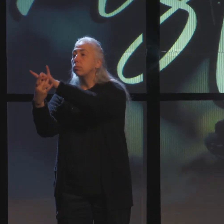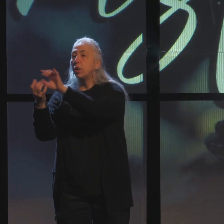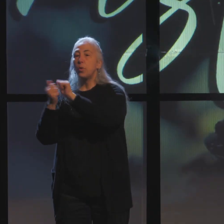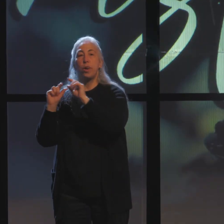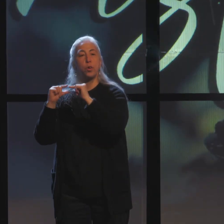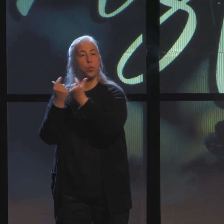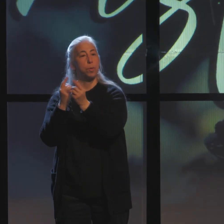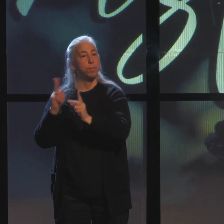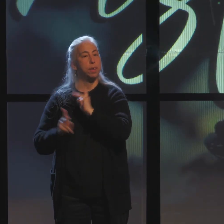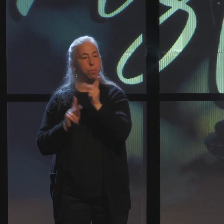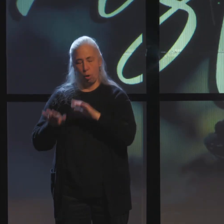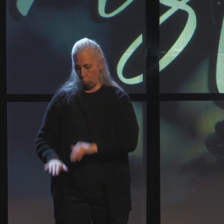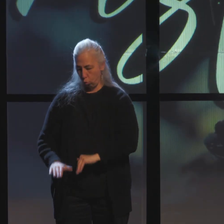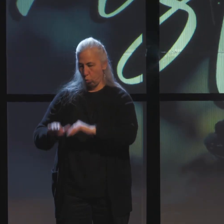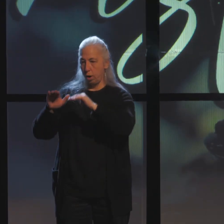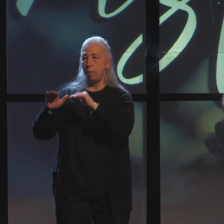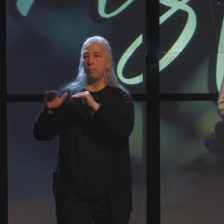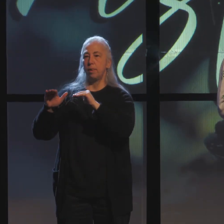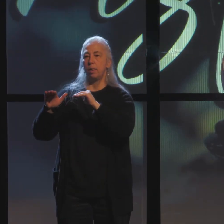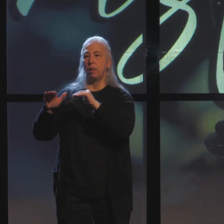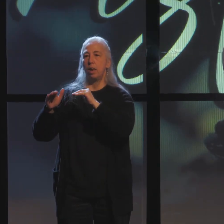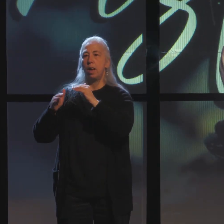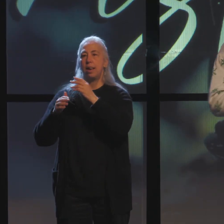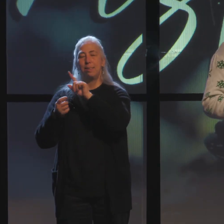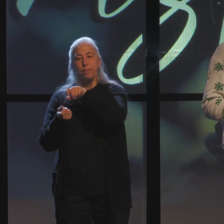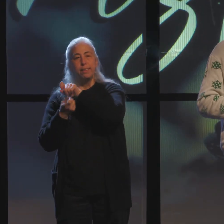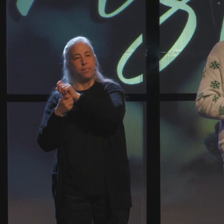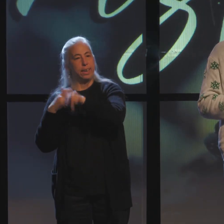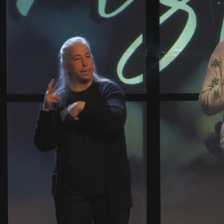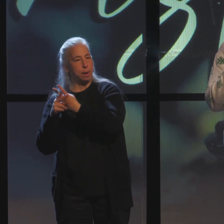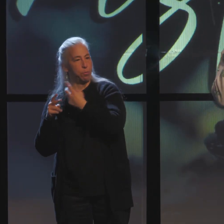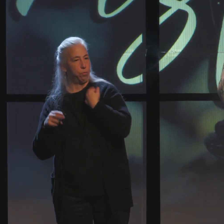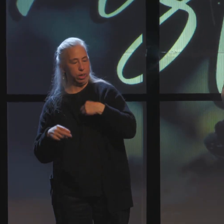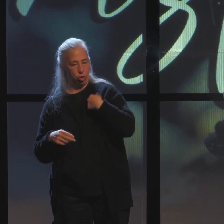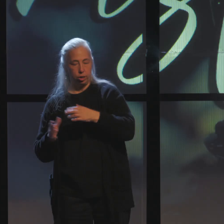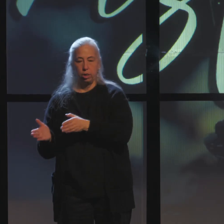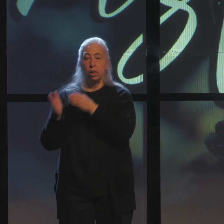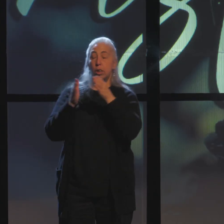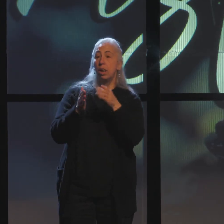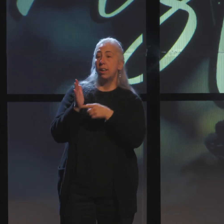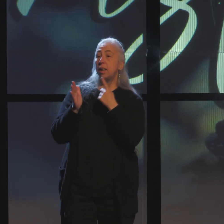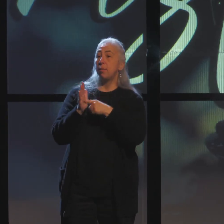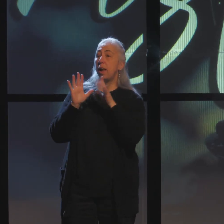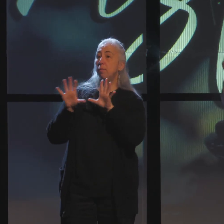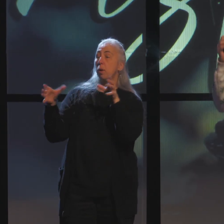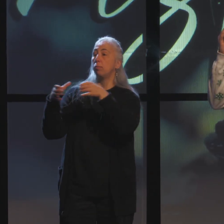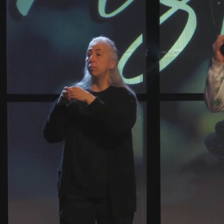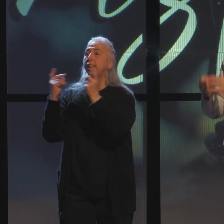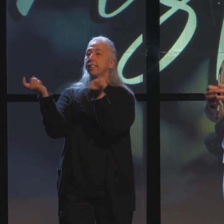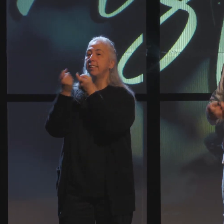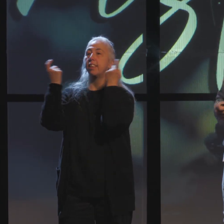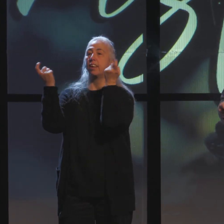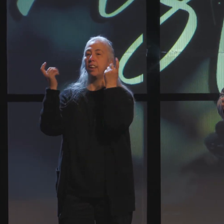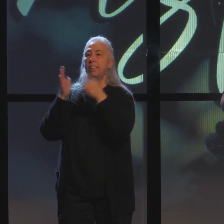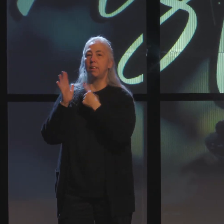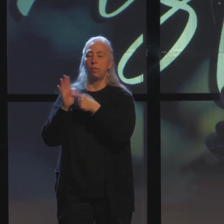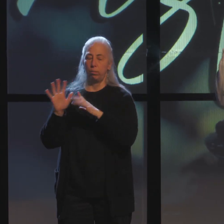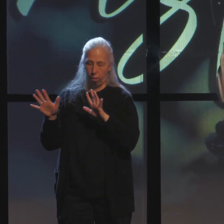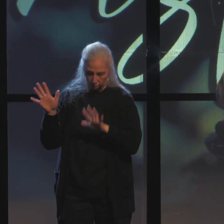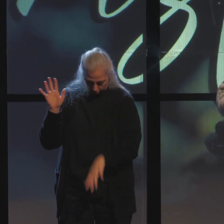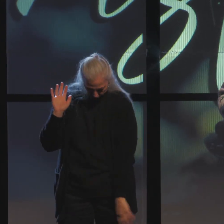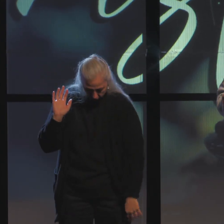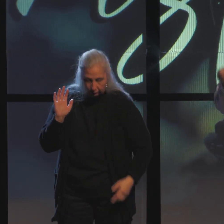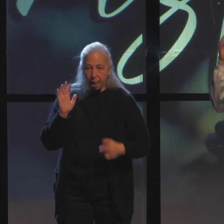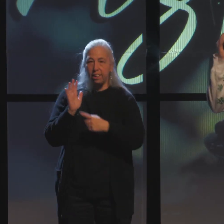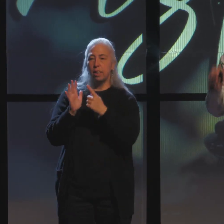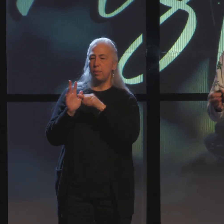maybe grew up in a certain type of religious tradition. That's our story. And sometimes we get together and we celebrate that, and sometimes we commiserate about that, and we